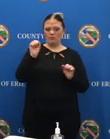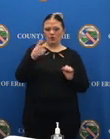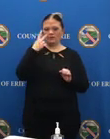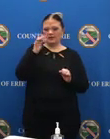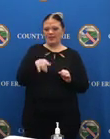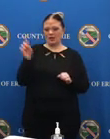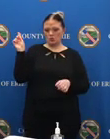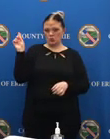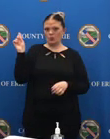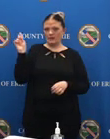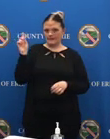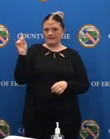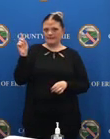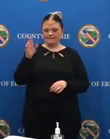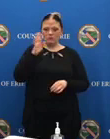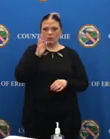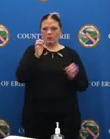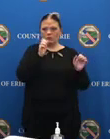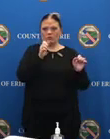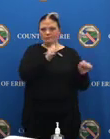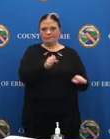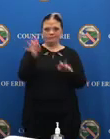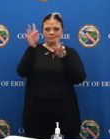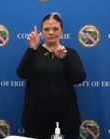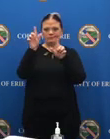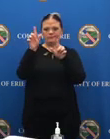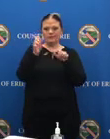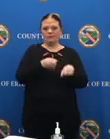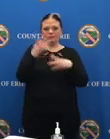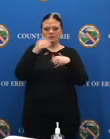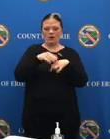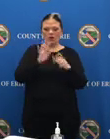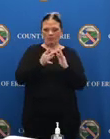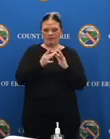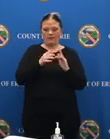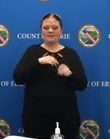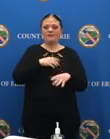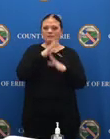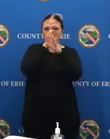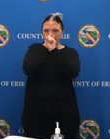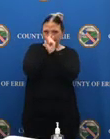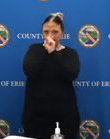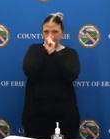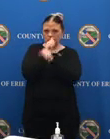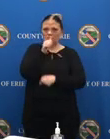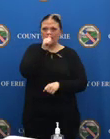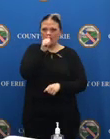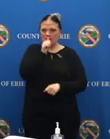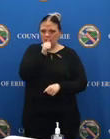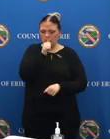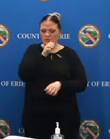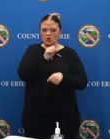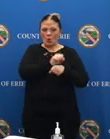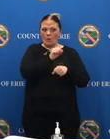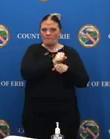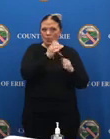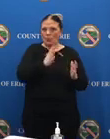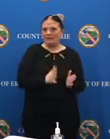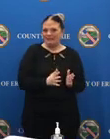there. We will put that online for everyone. These, of course, are confidential, so an employee that's afraid